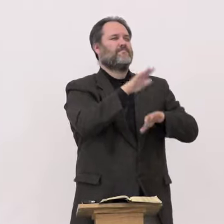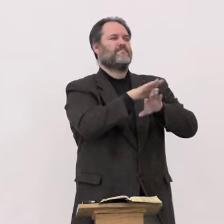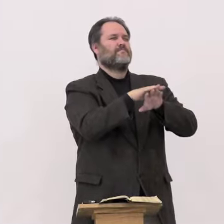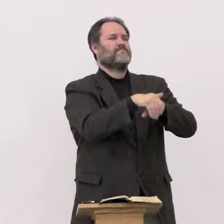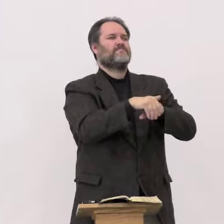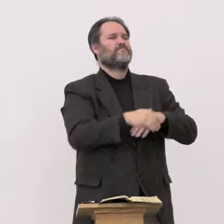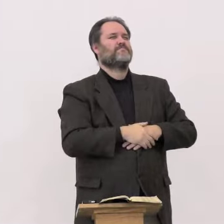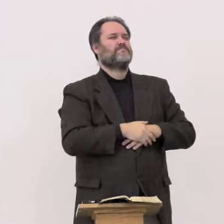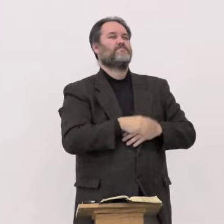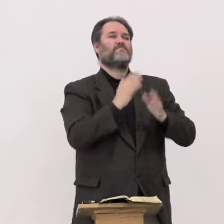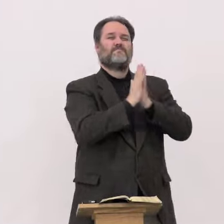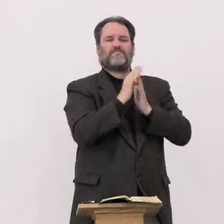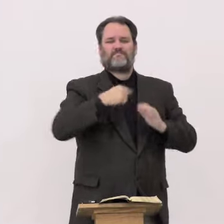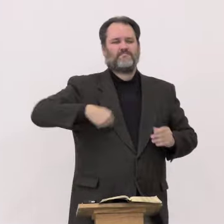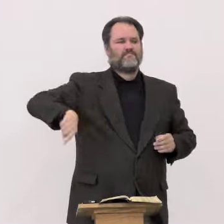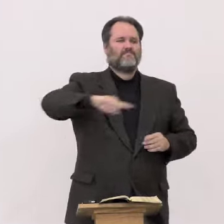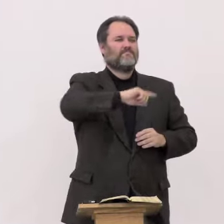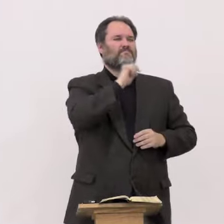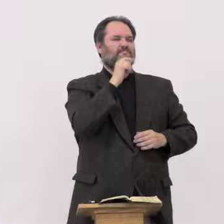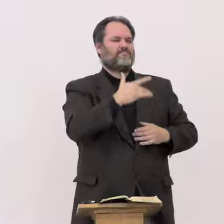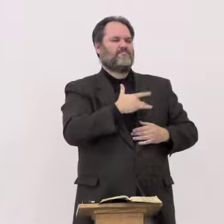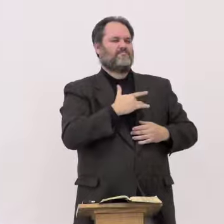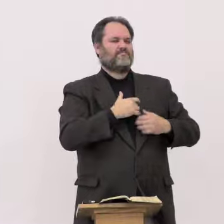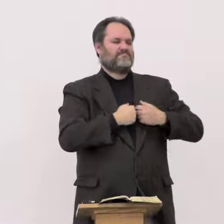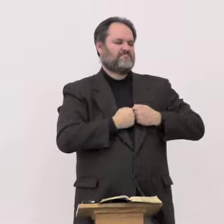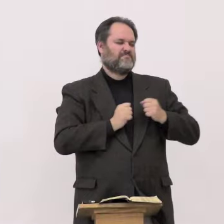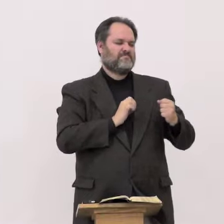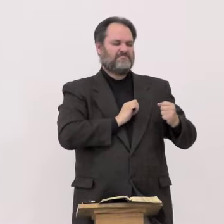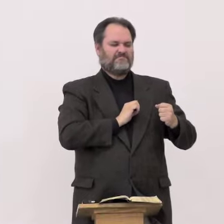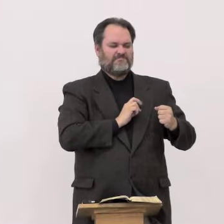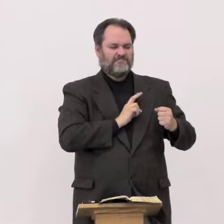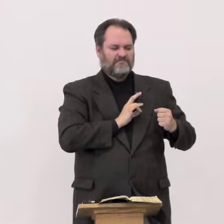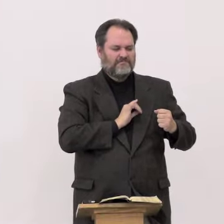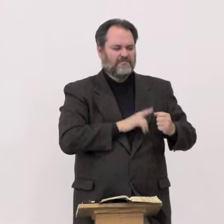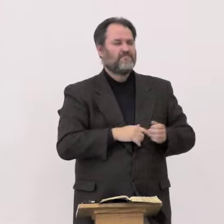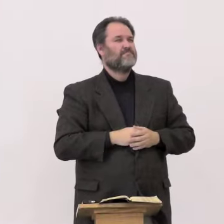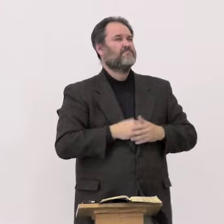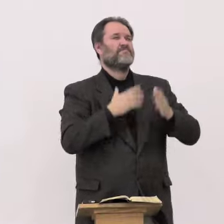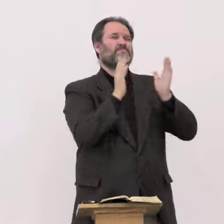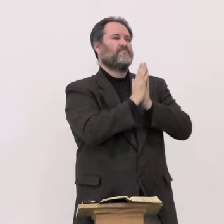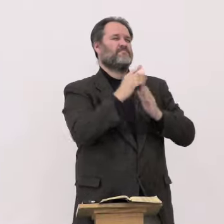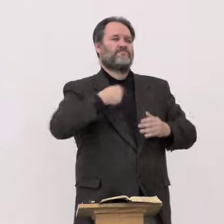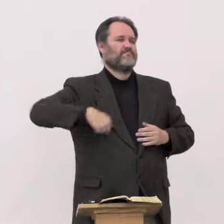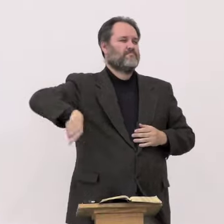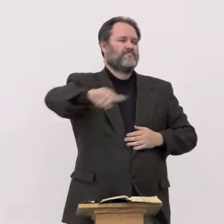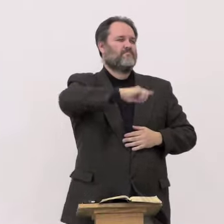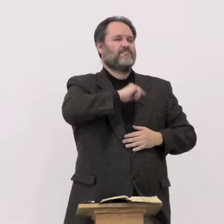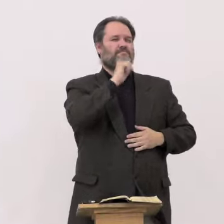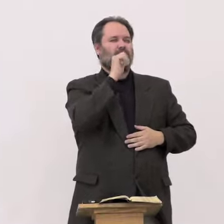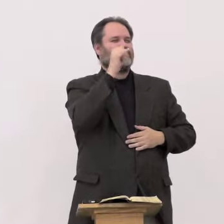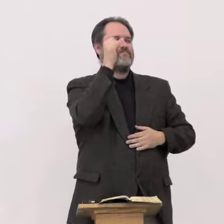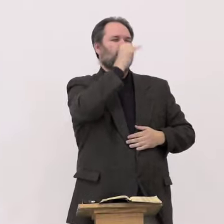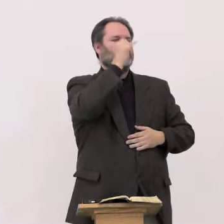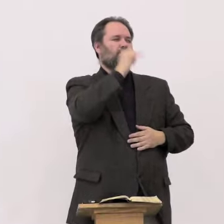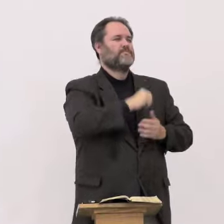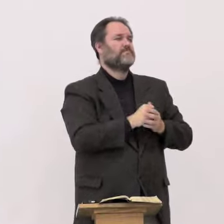I pray that everyone will be blind. No one will be a hypocrite. No one will be evil. No one will be